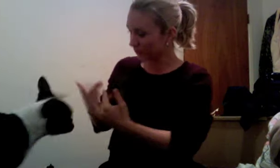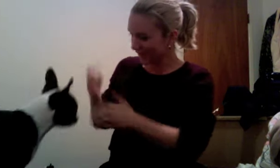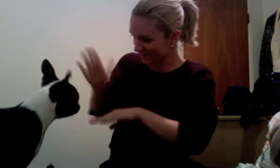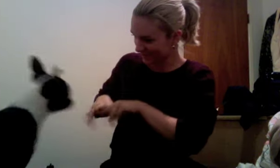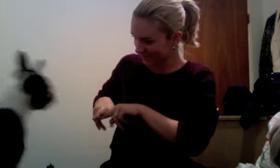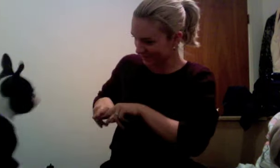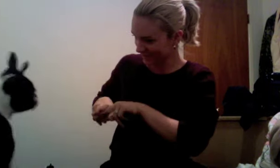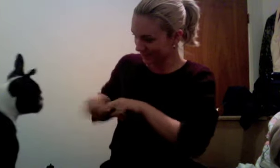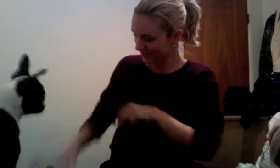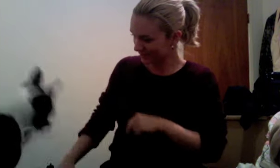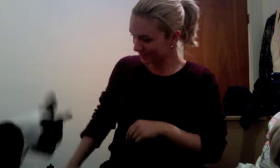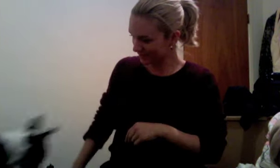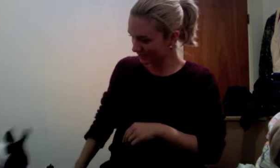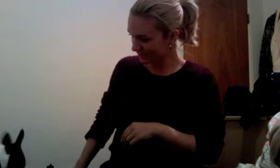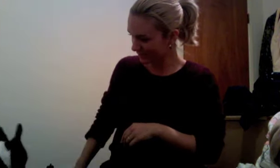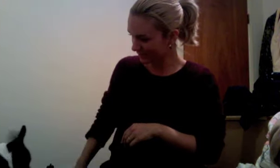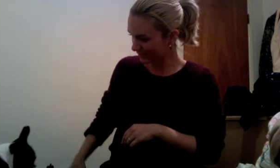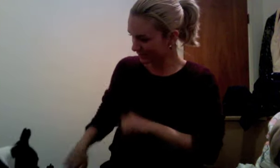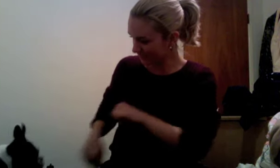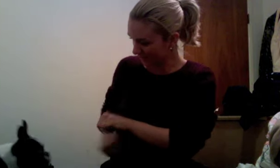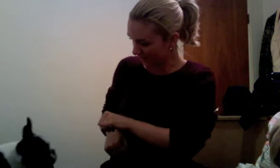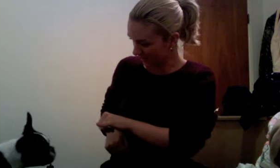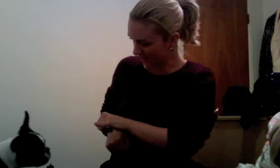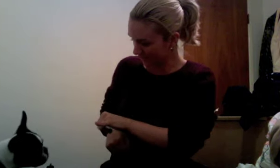wait, sit, stay,